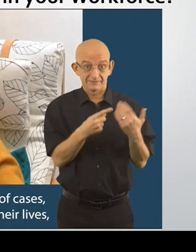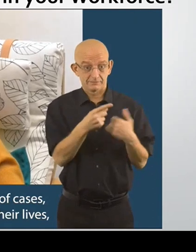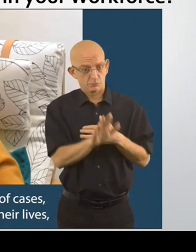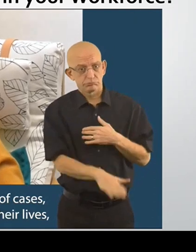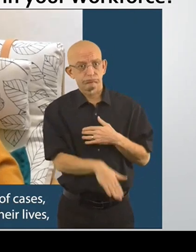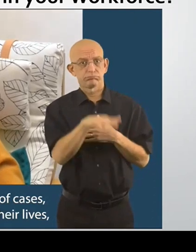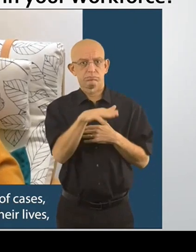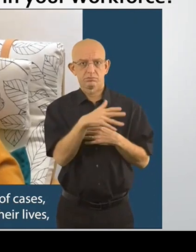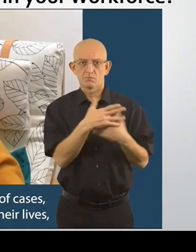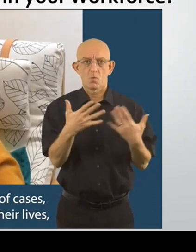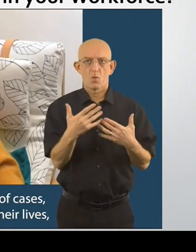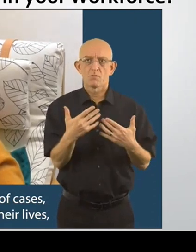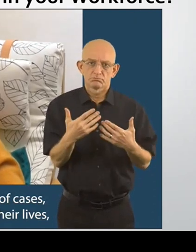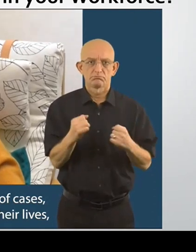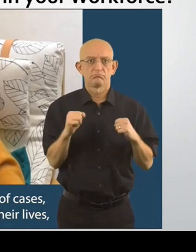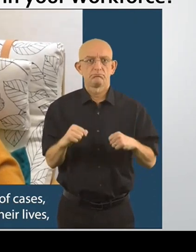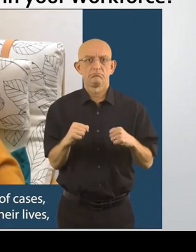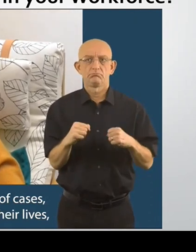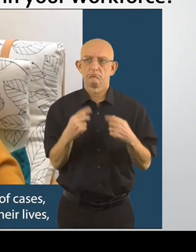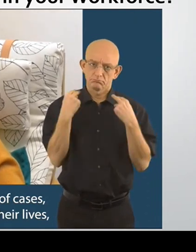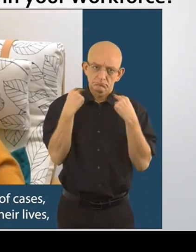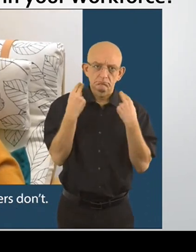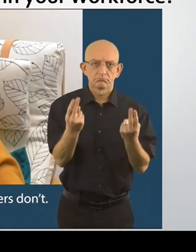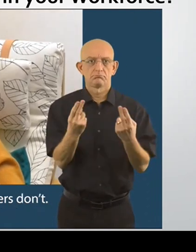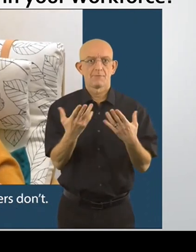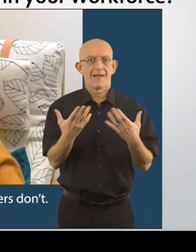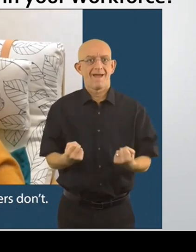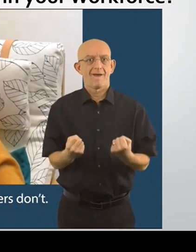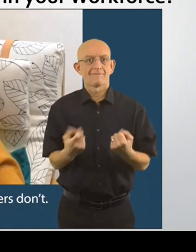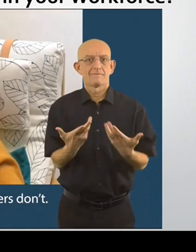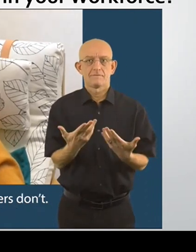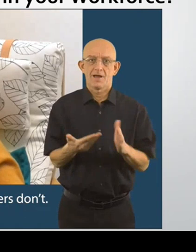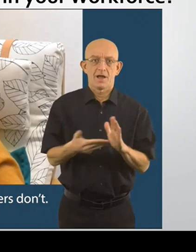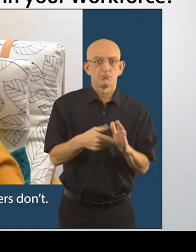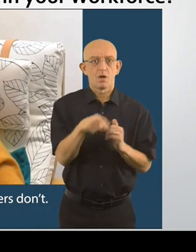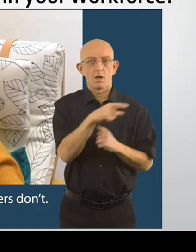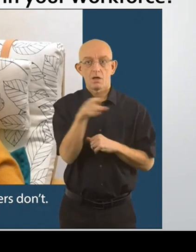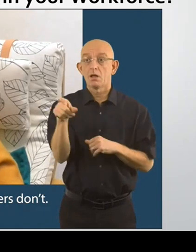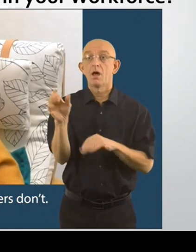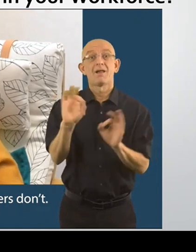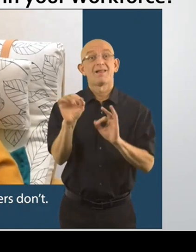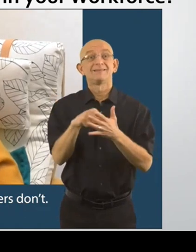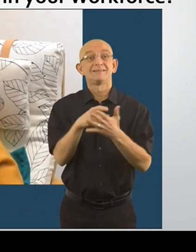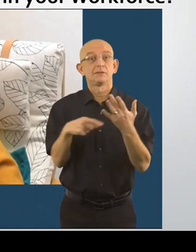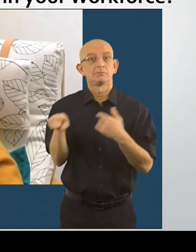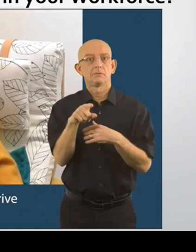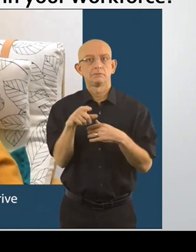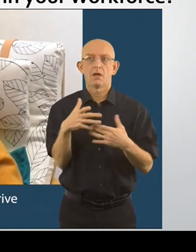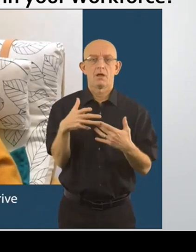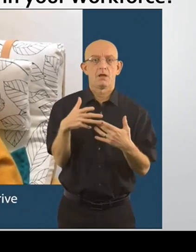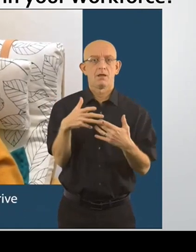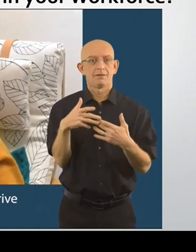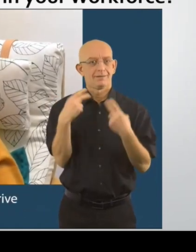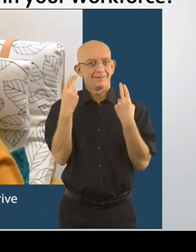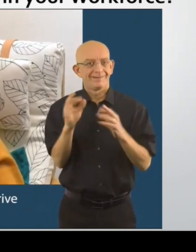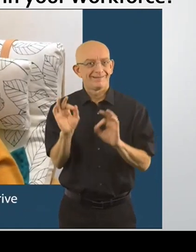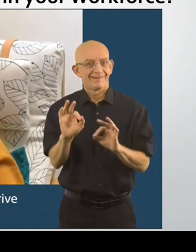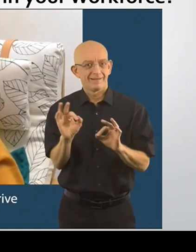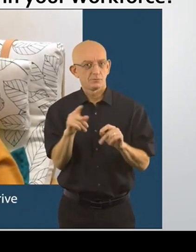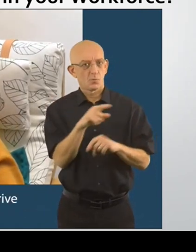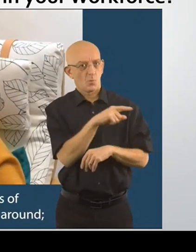cases, people who've lived with a disability all their lives have a level of resilience that maybe others don't. We've got